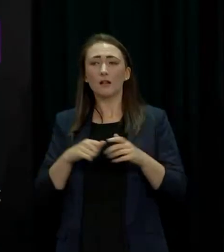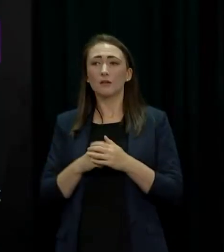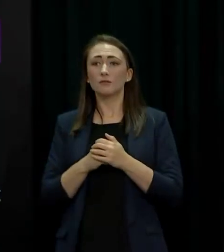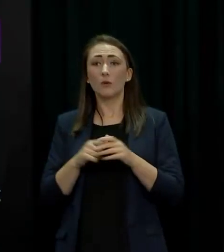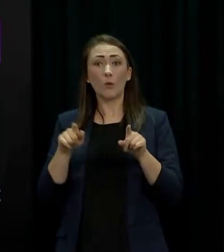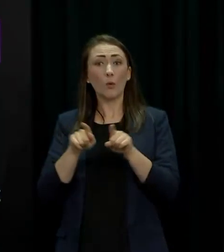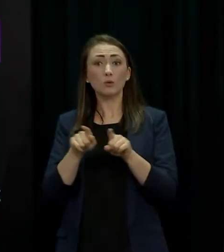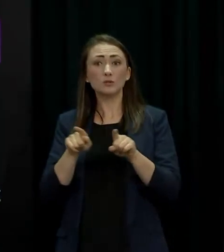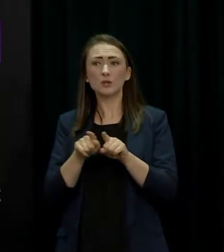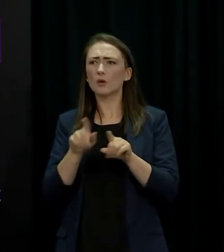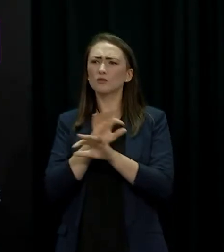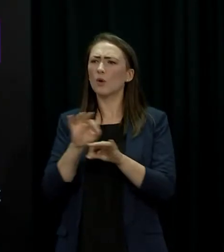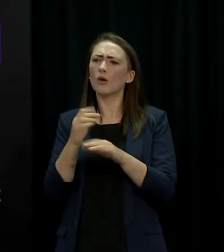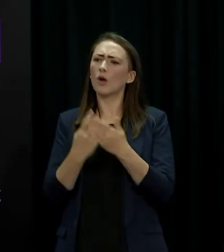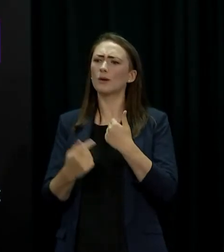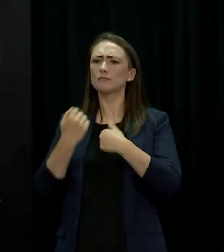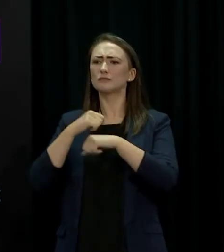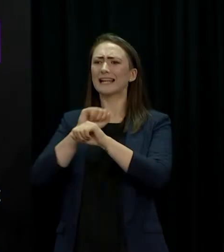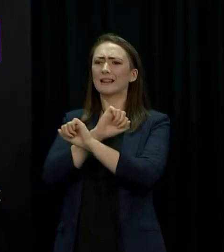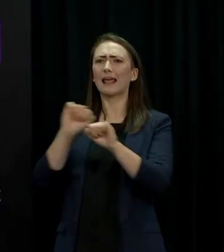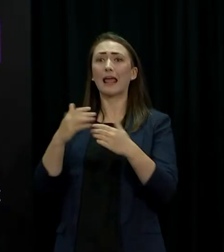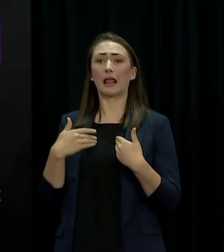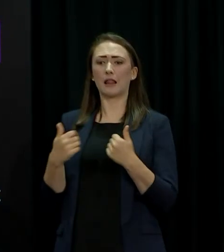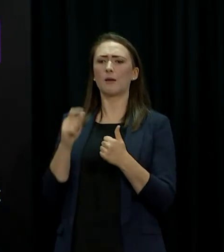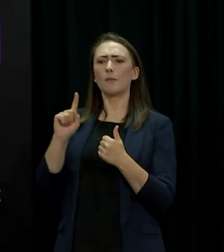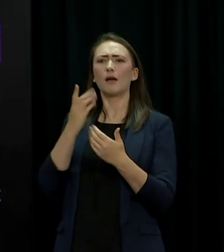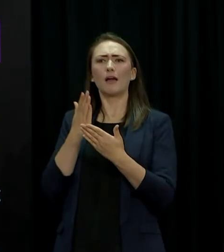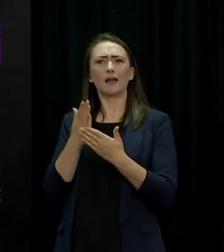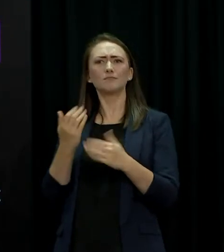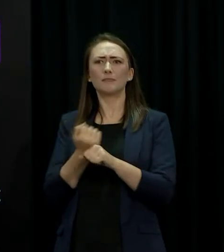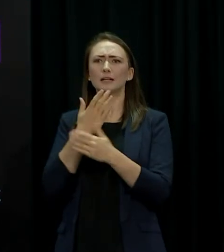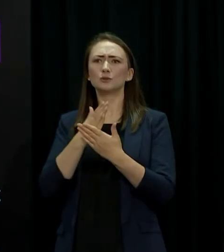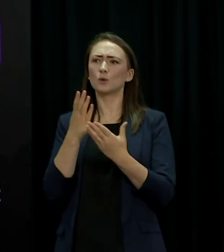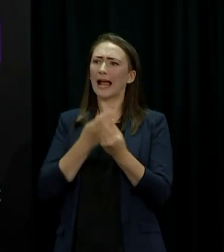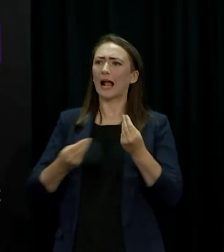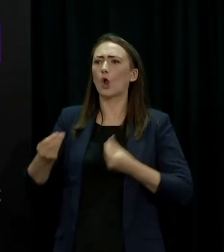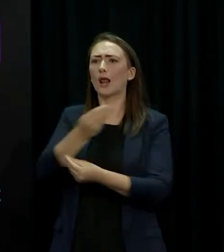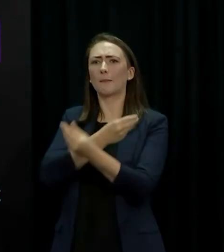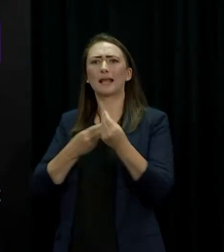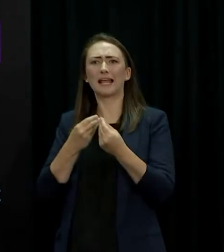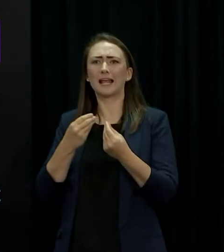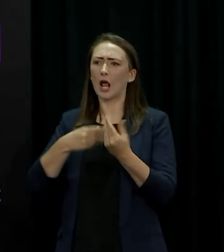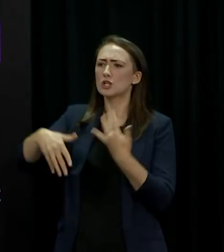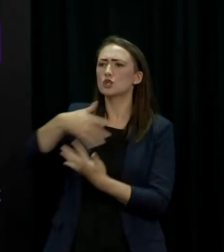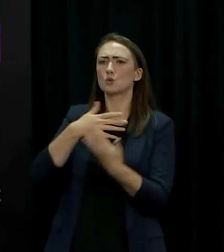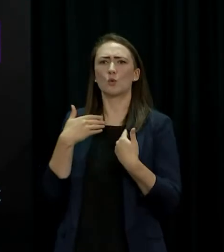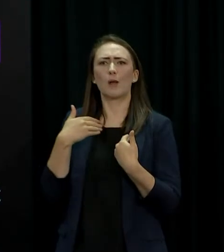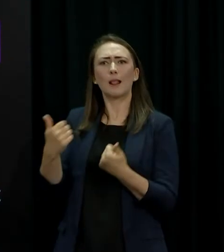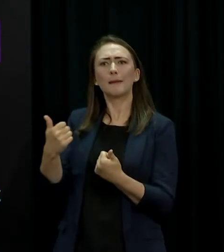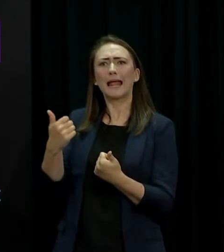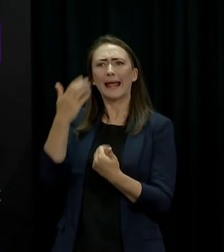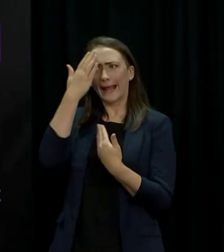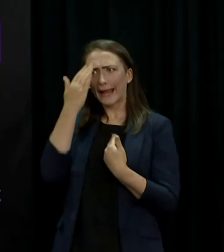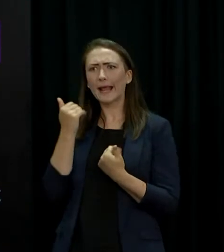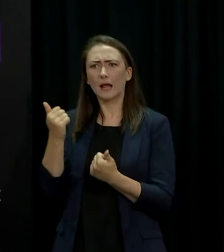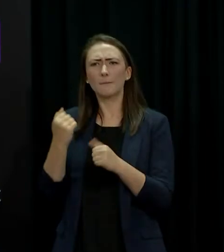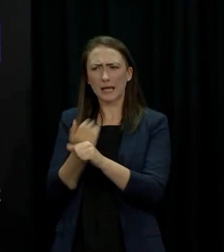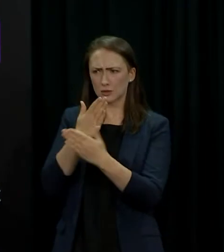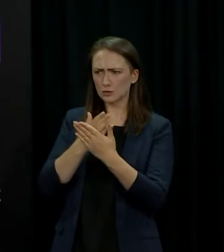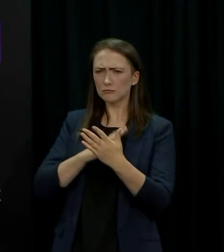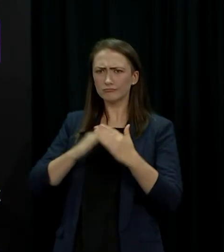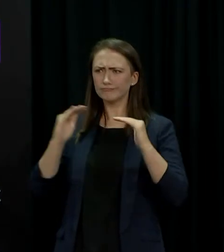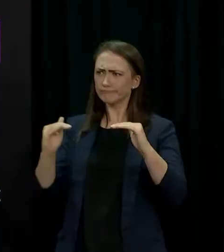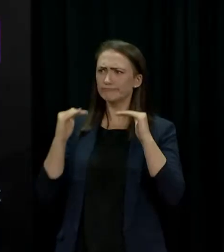protecting the health of New Zealanders, but protecting our economy and our social well-being as well as we might have expected we